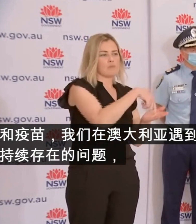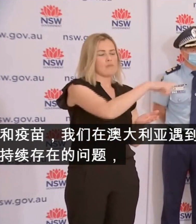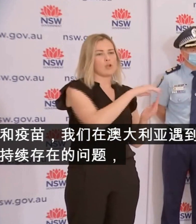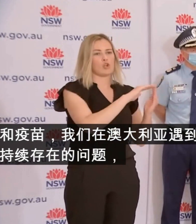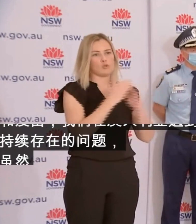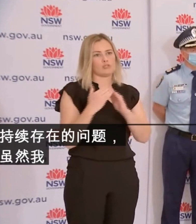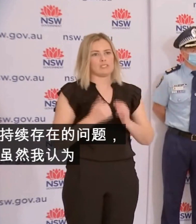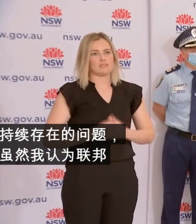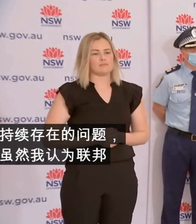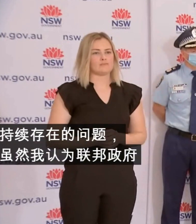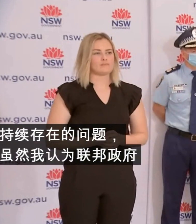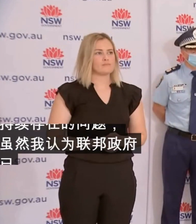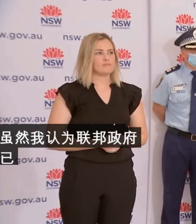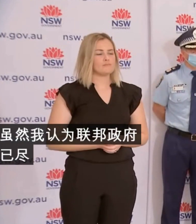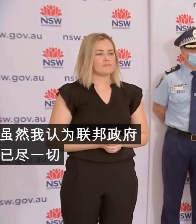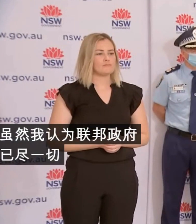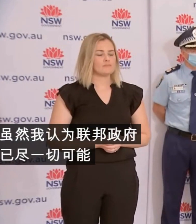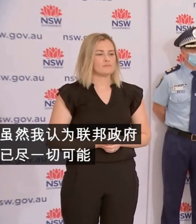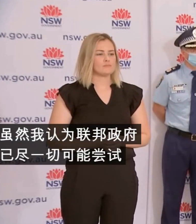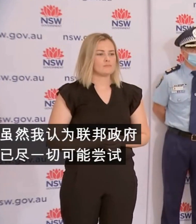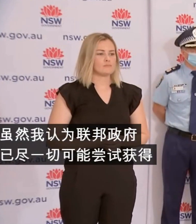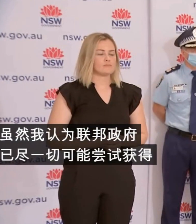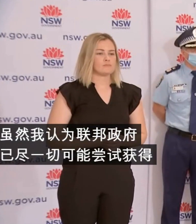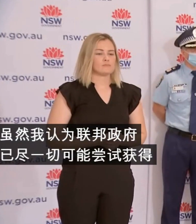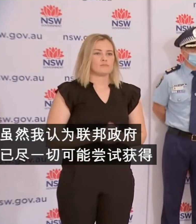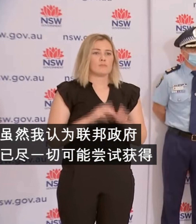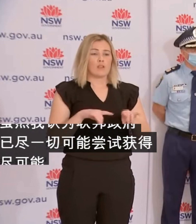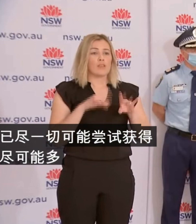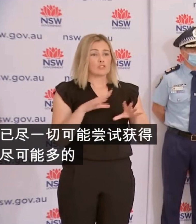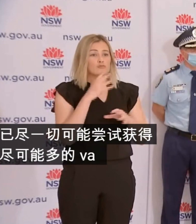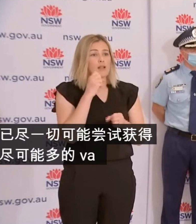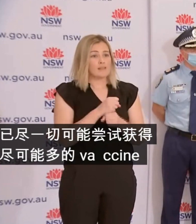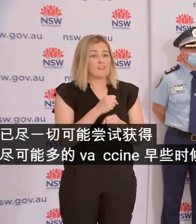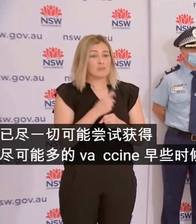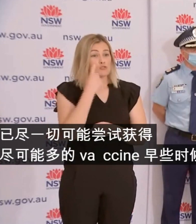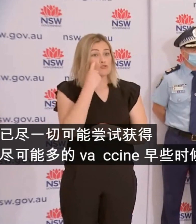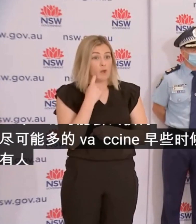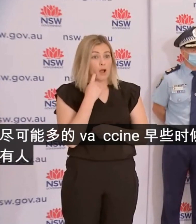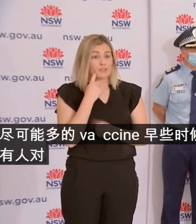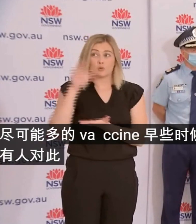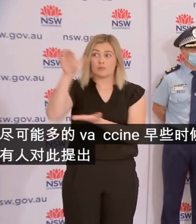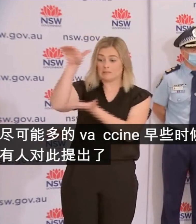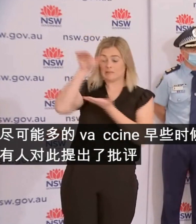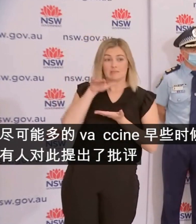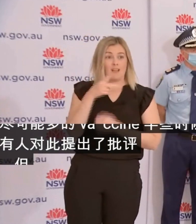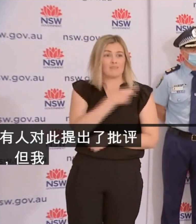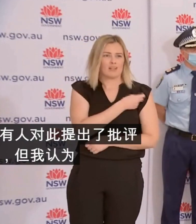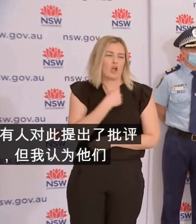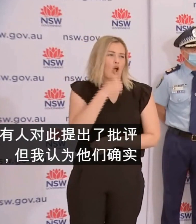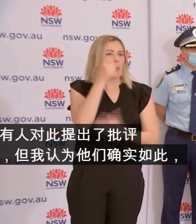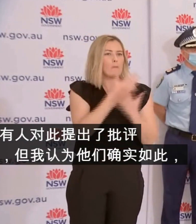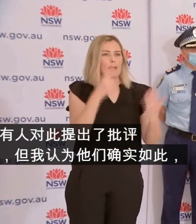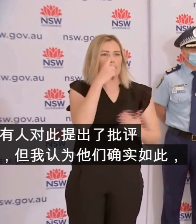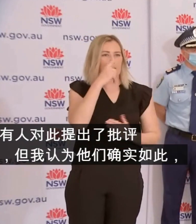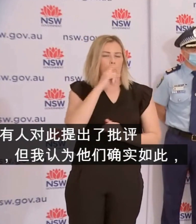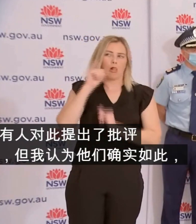Australia that whilst I think the federal government did everything possible to try and get as much vaccine earlier on, I know there's been criticisms of them about that, but